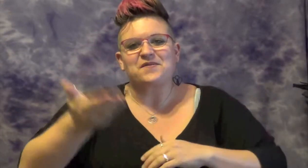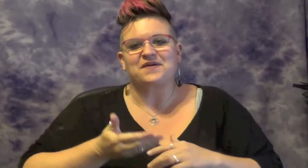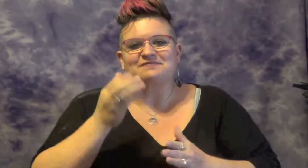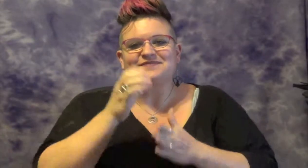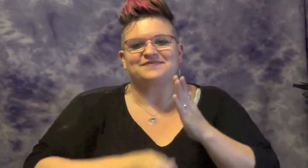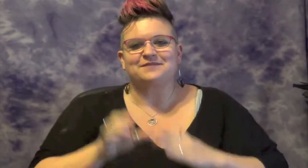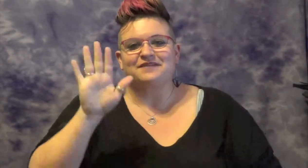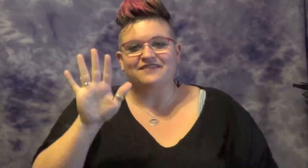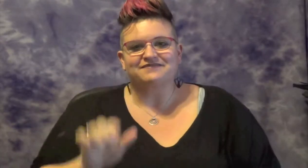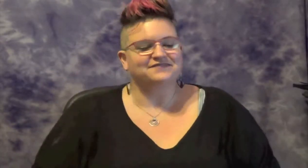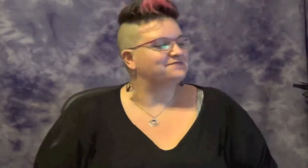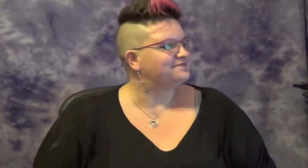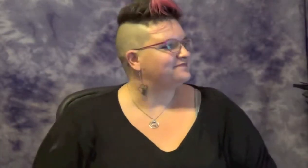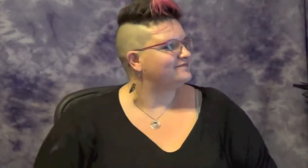Hi class, and welcome to chapter 5.